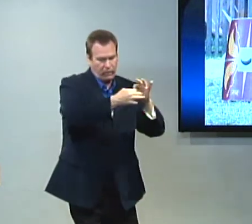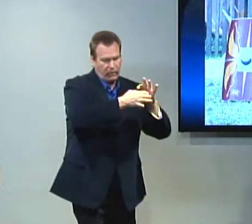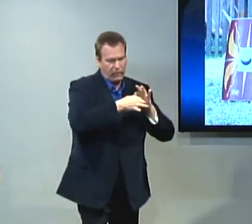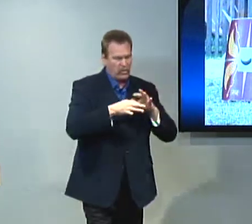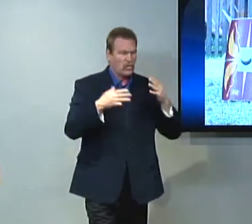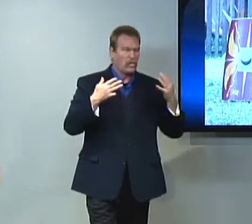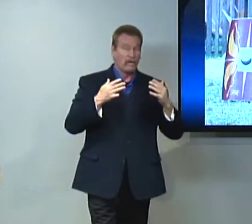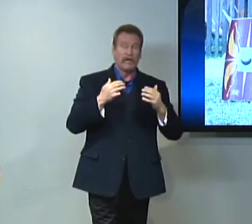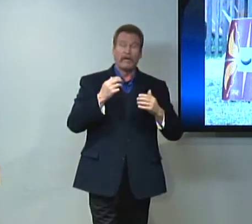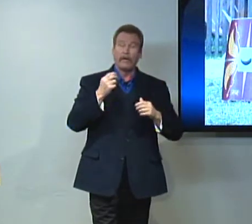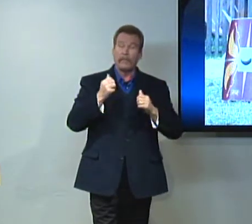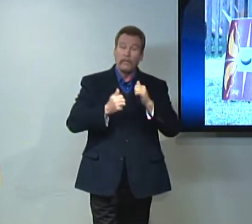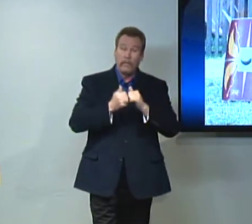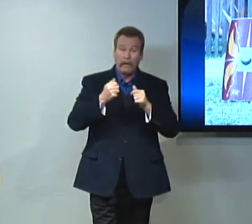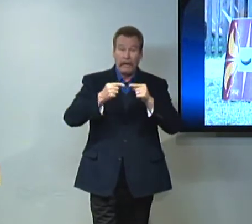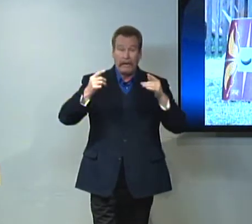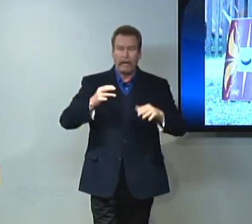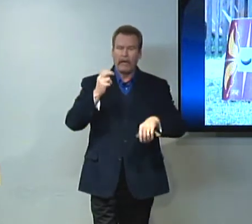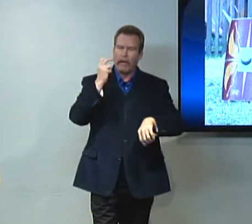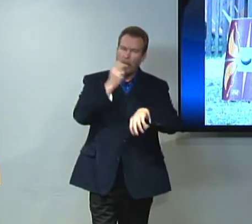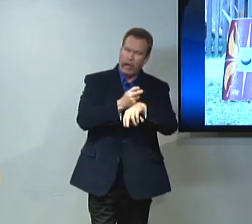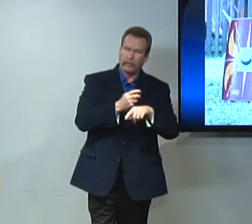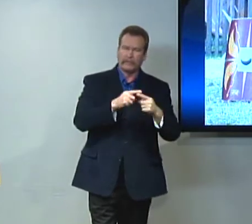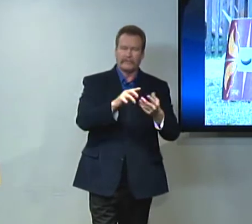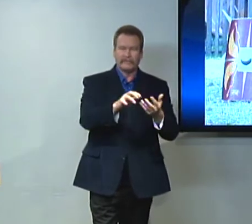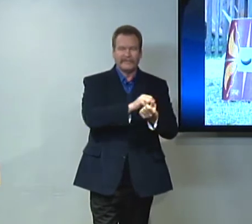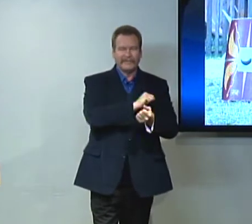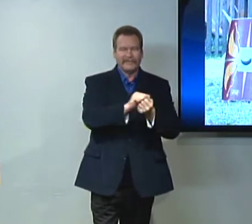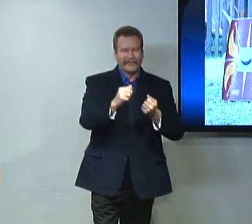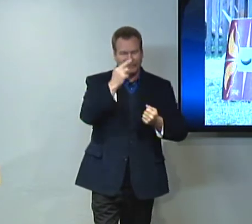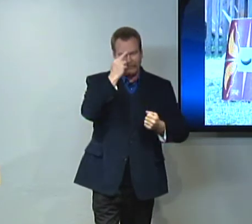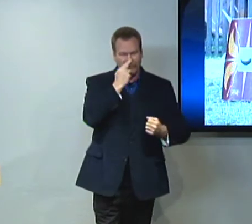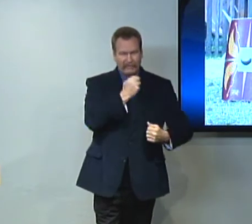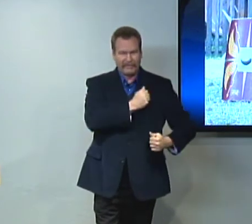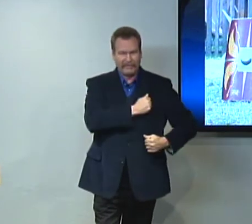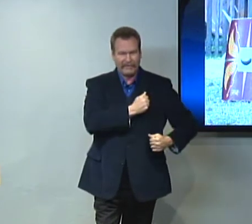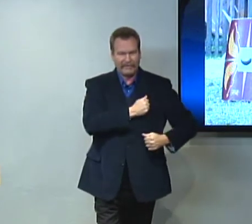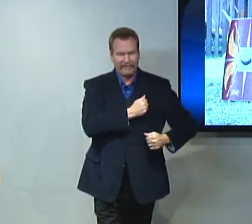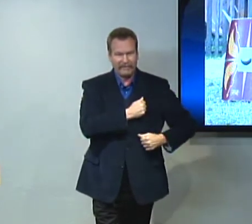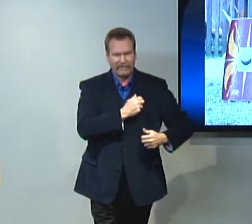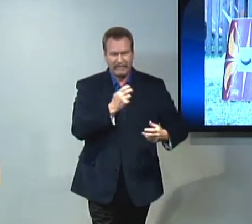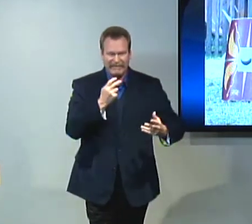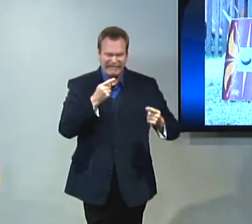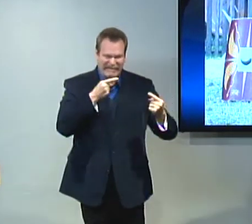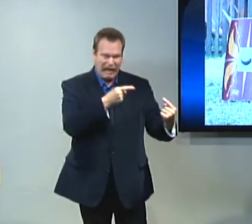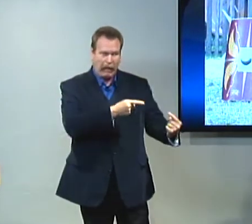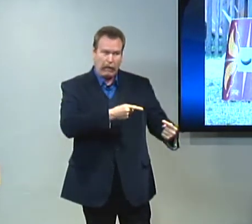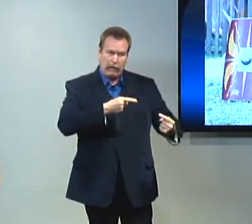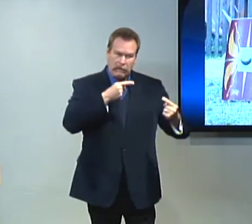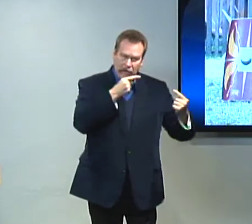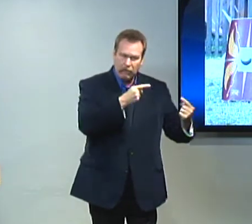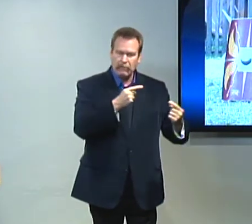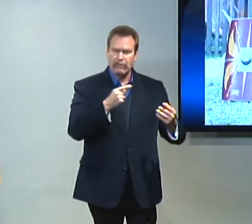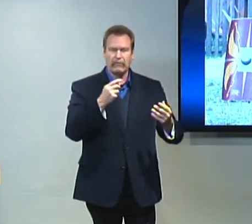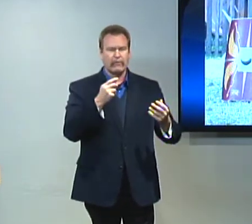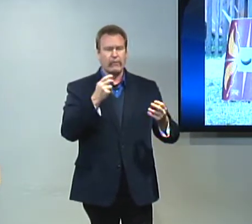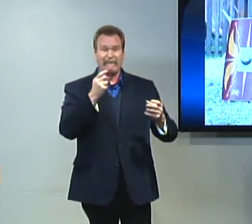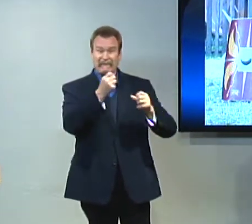shields ready, and then they could surround their captain. And it was hard to get through them, it was hard to destroy them when they were in this particular